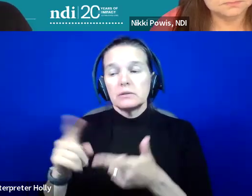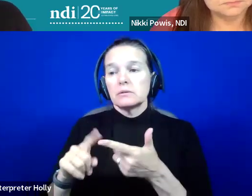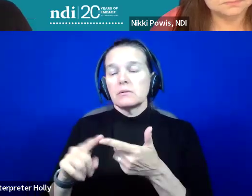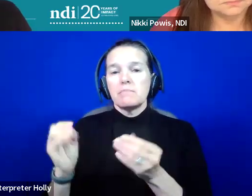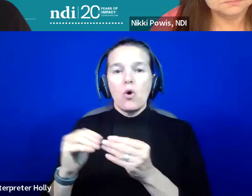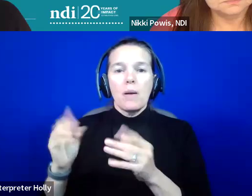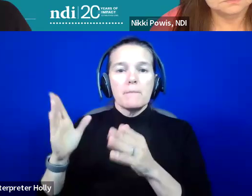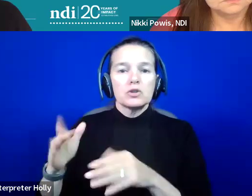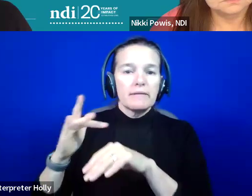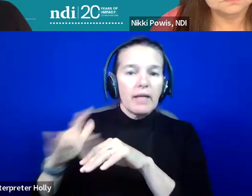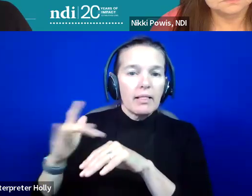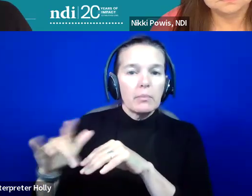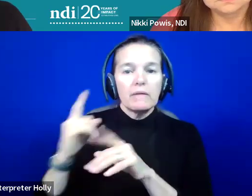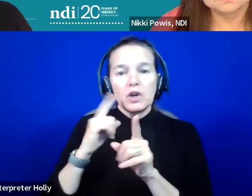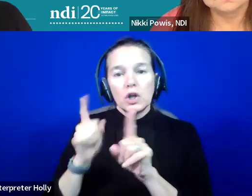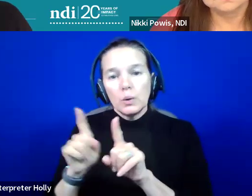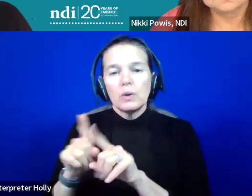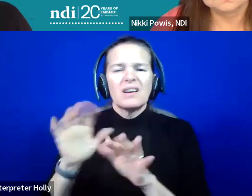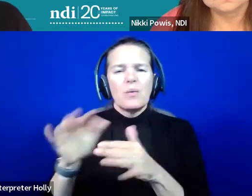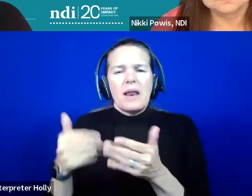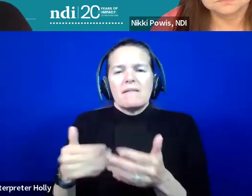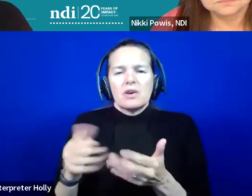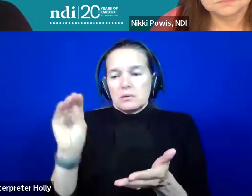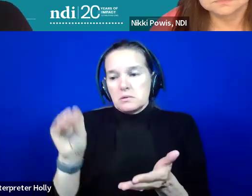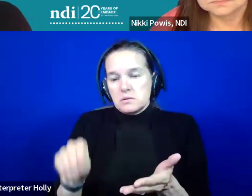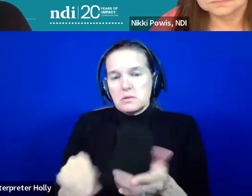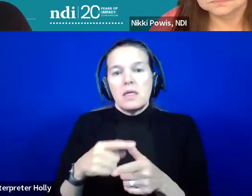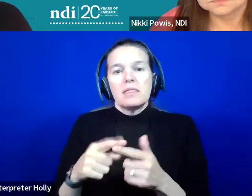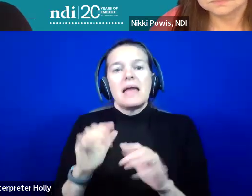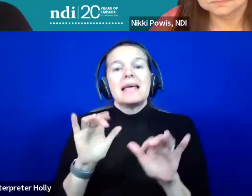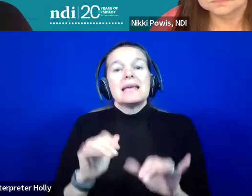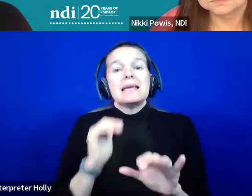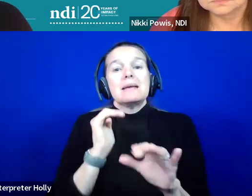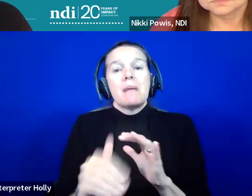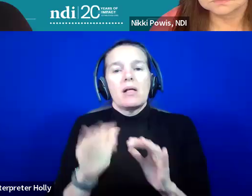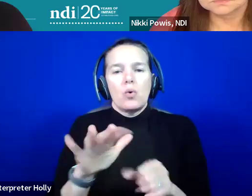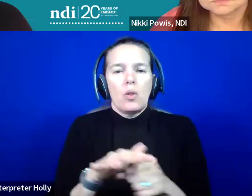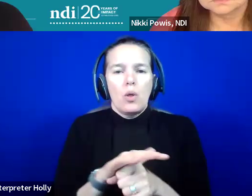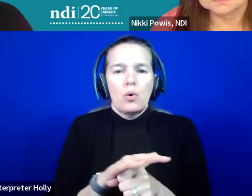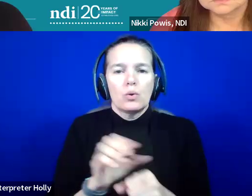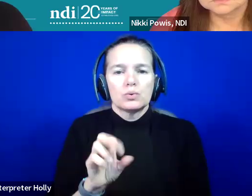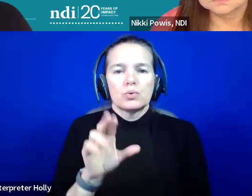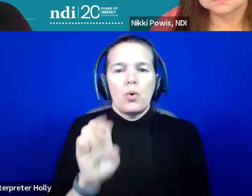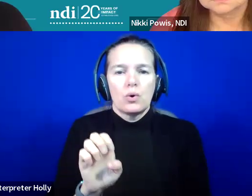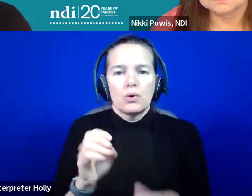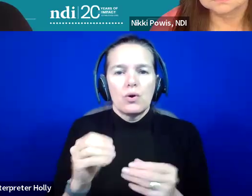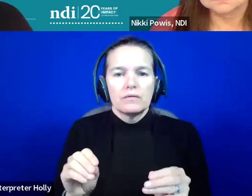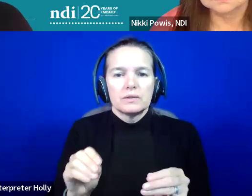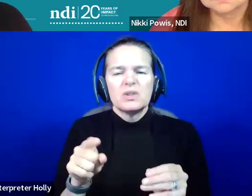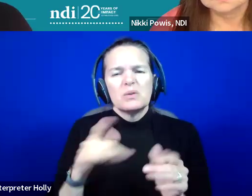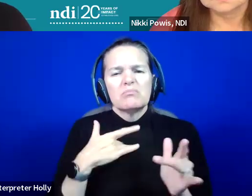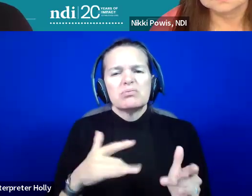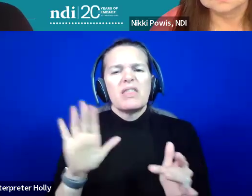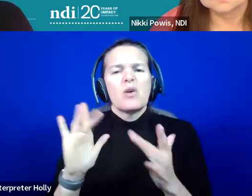specifically. And then I would just write that up and send an email to your local chapter Usually you can go to the local chapter's